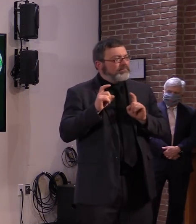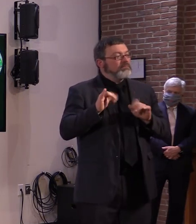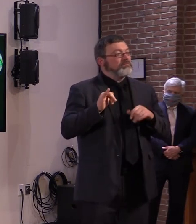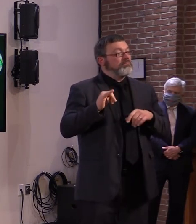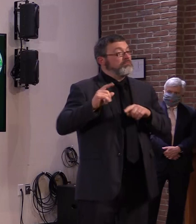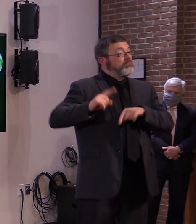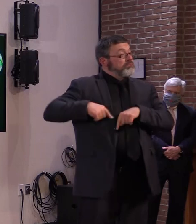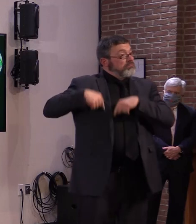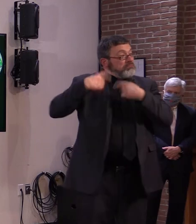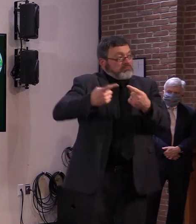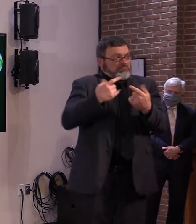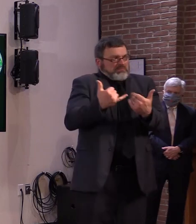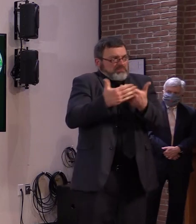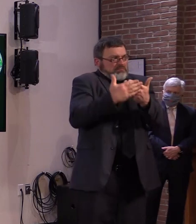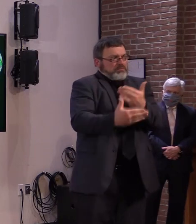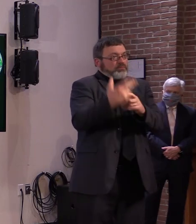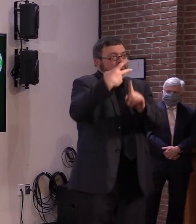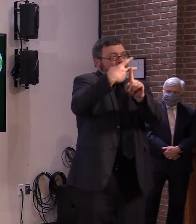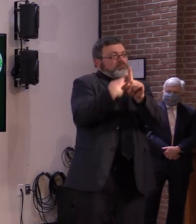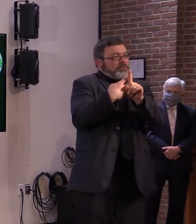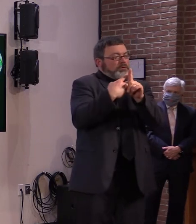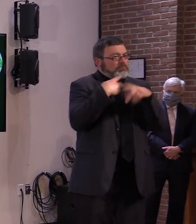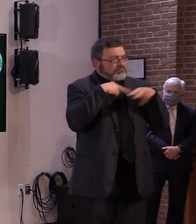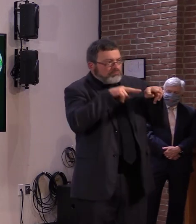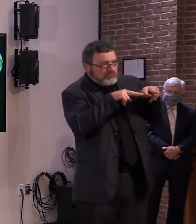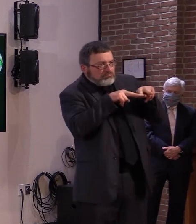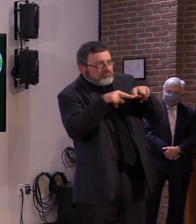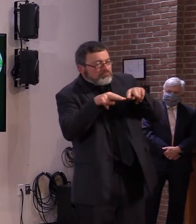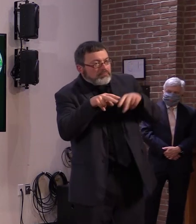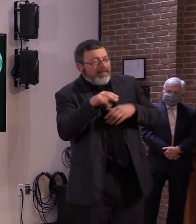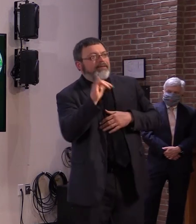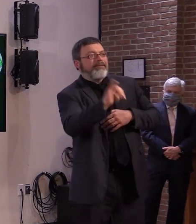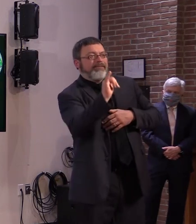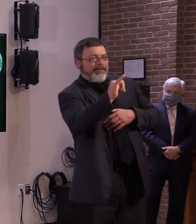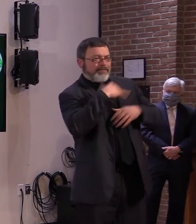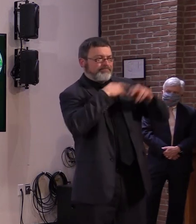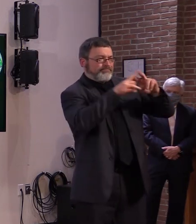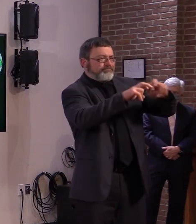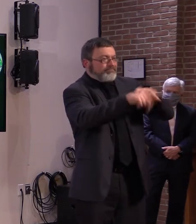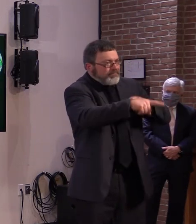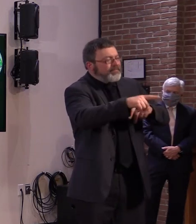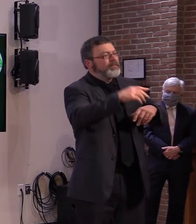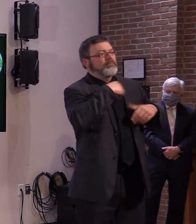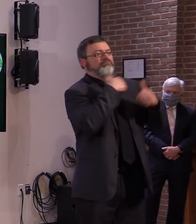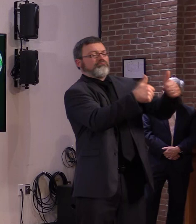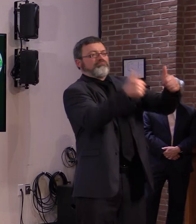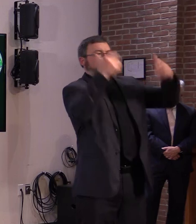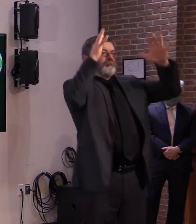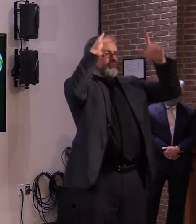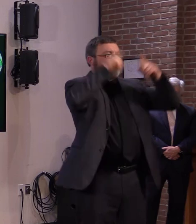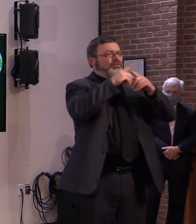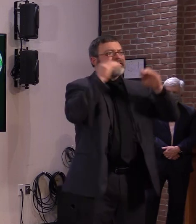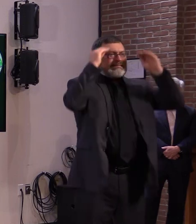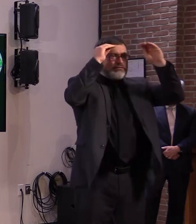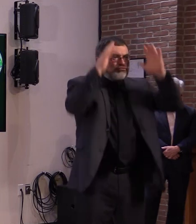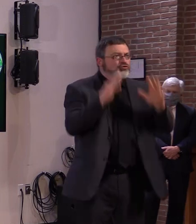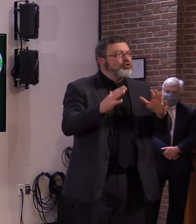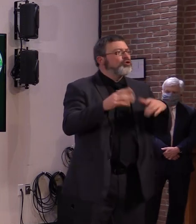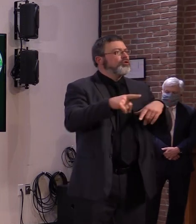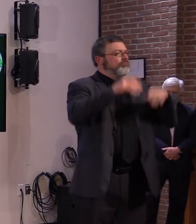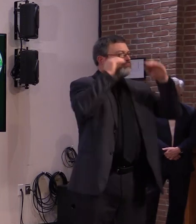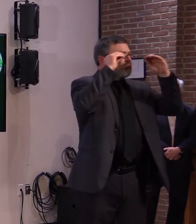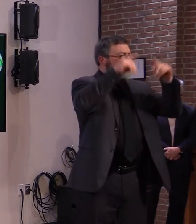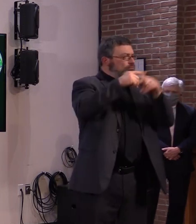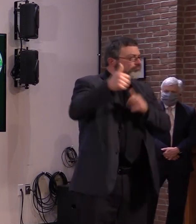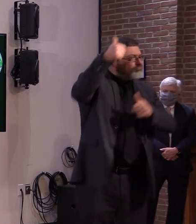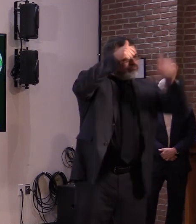on and to thank teachers, school nurses, and administrators for their incredible work. Our pediatric patients tell us